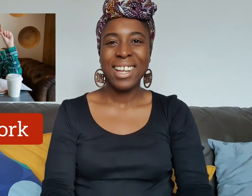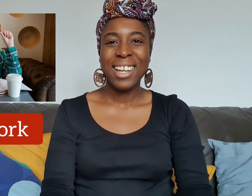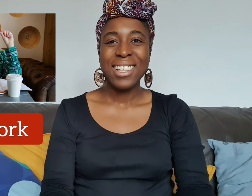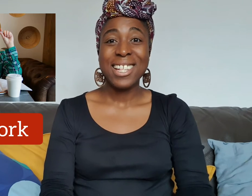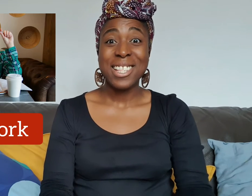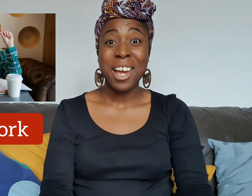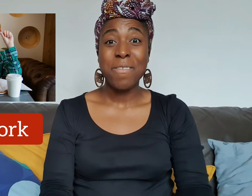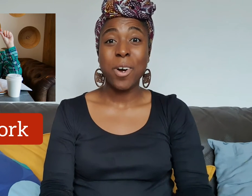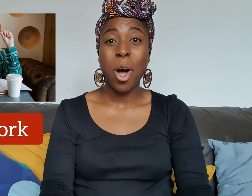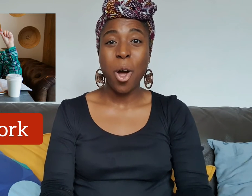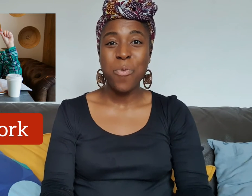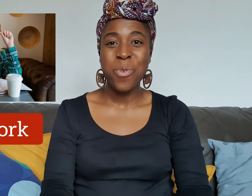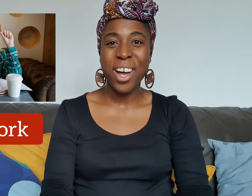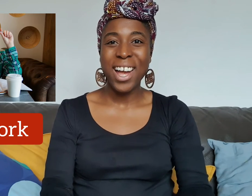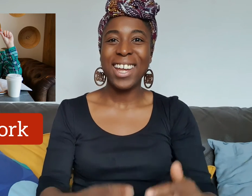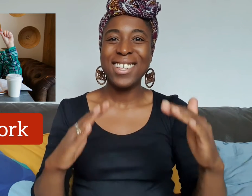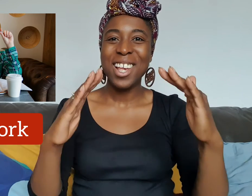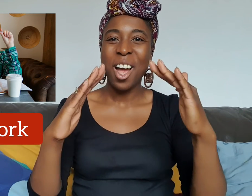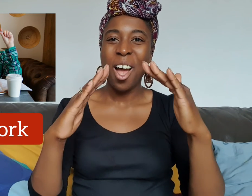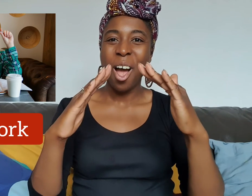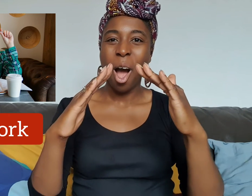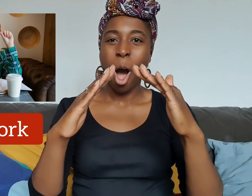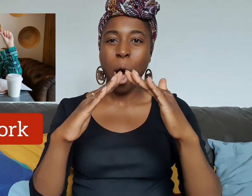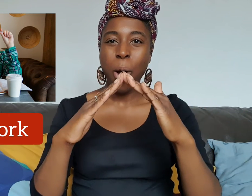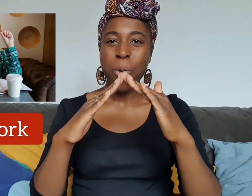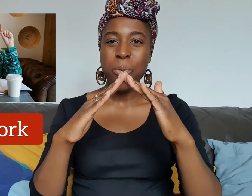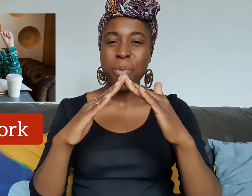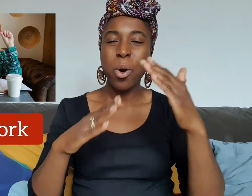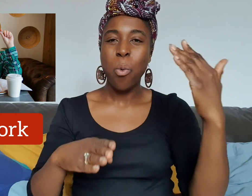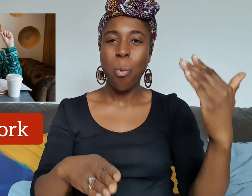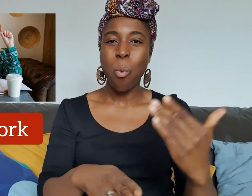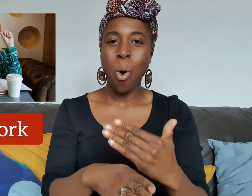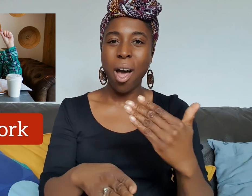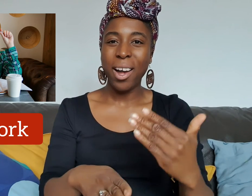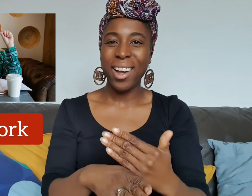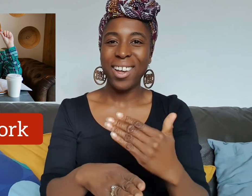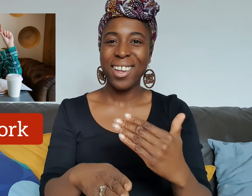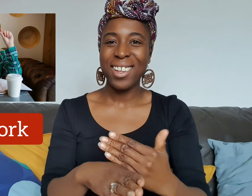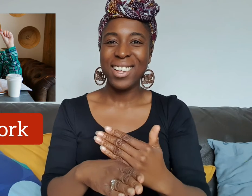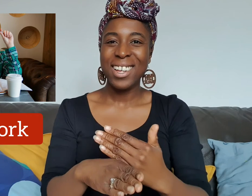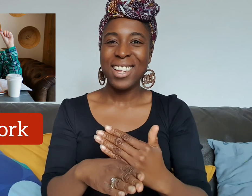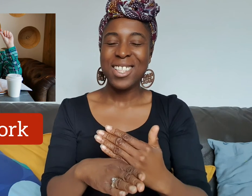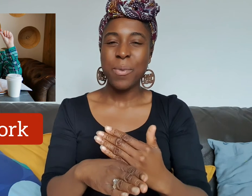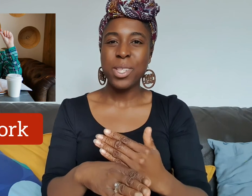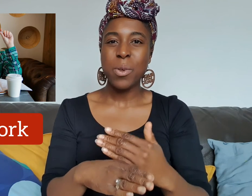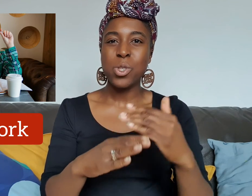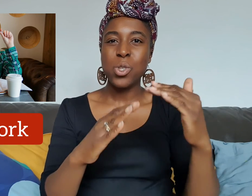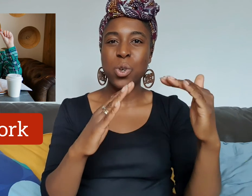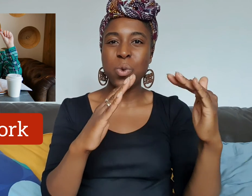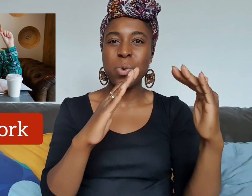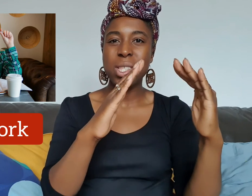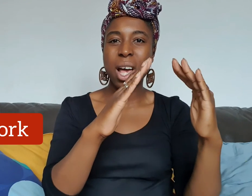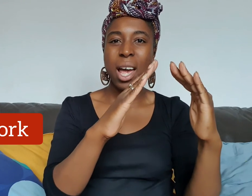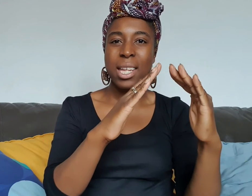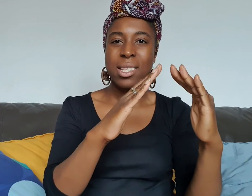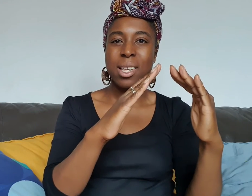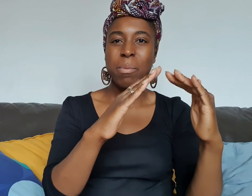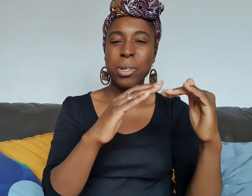The sign for homework. Home. Work. So it's those two signs put